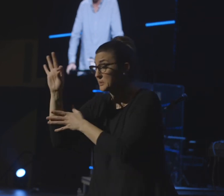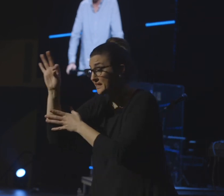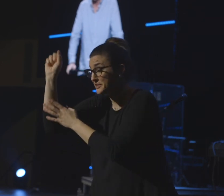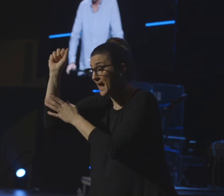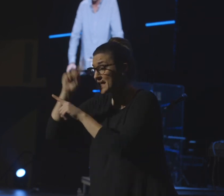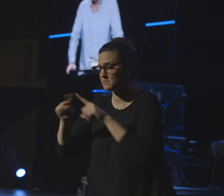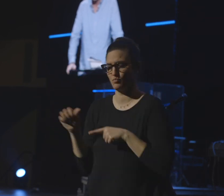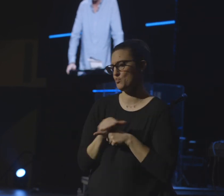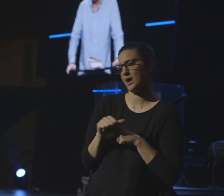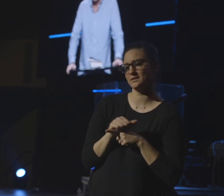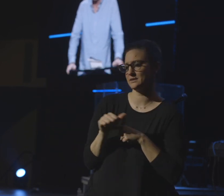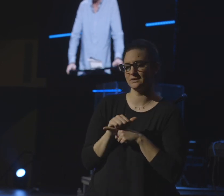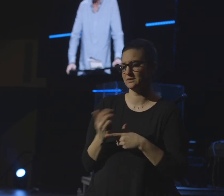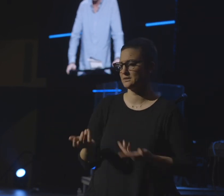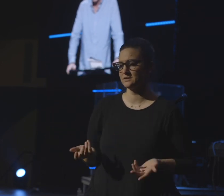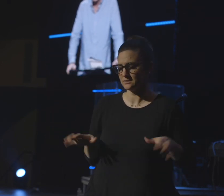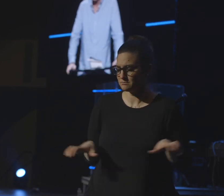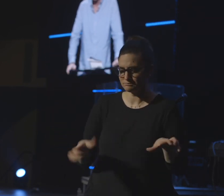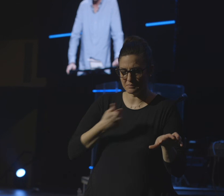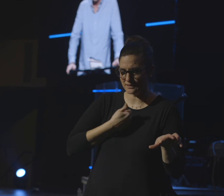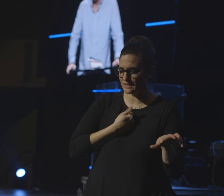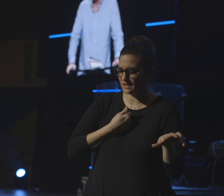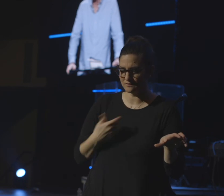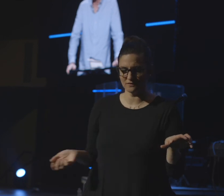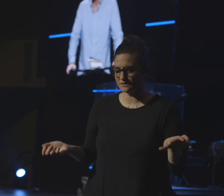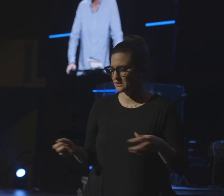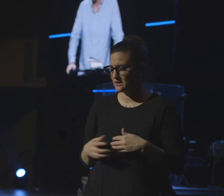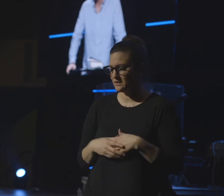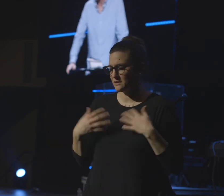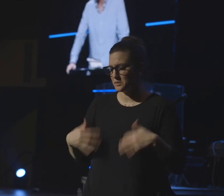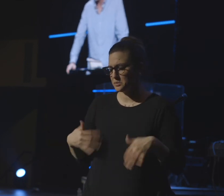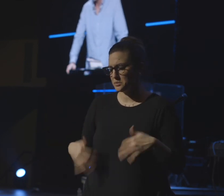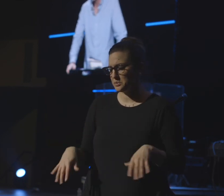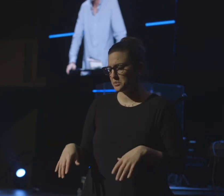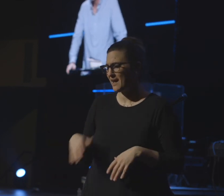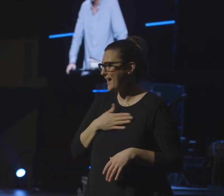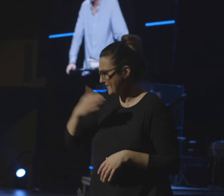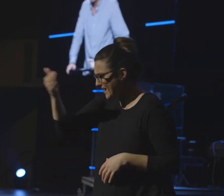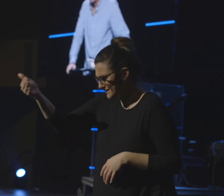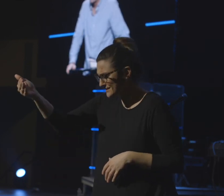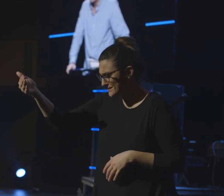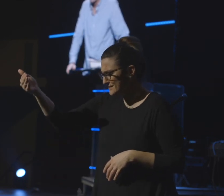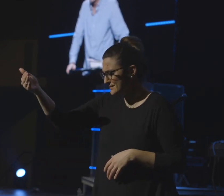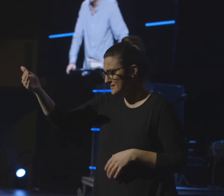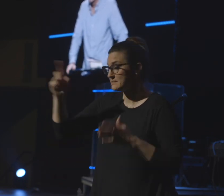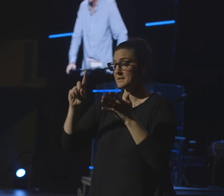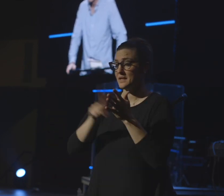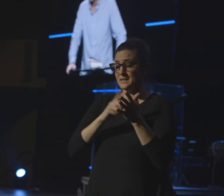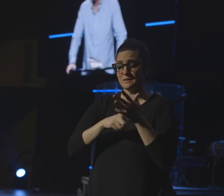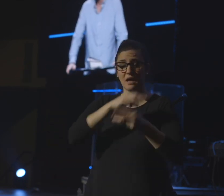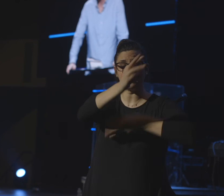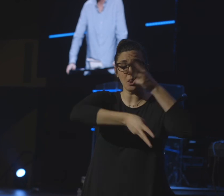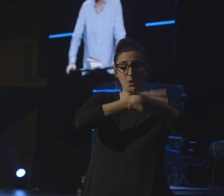live by faith in the way that you've called me to, where I take I get my report card from the